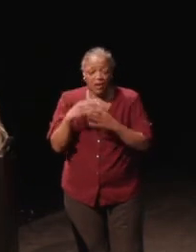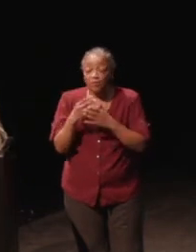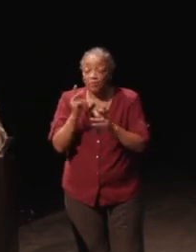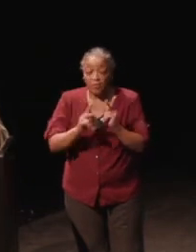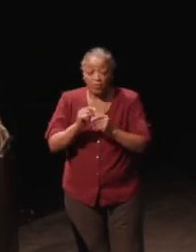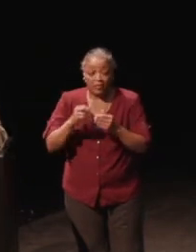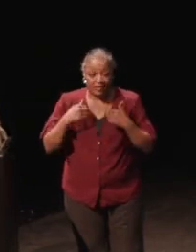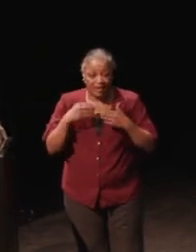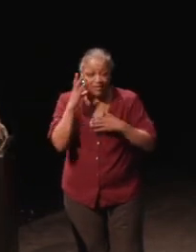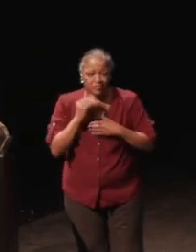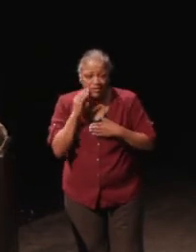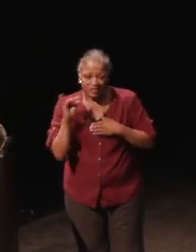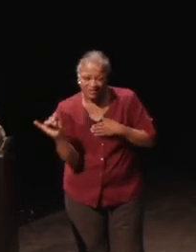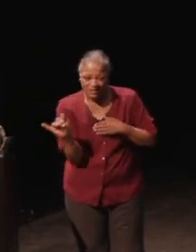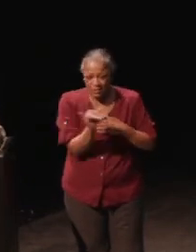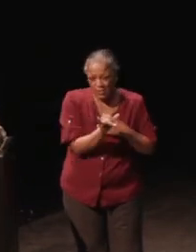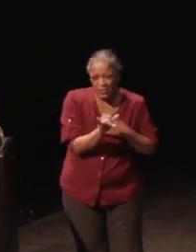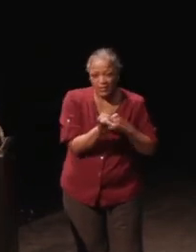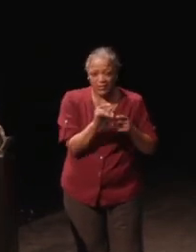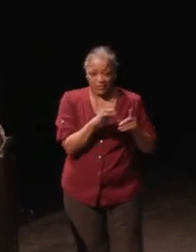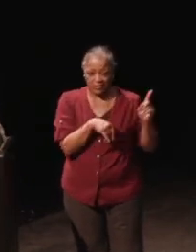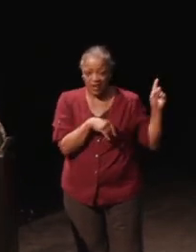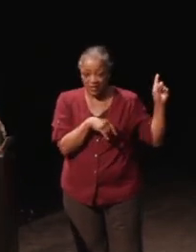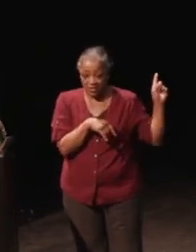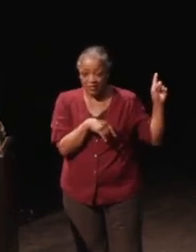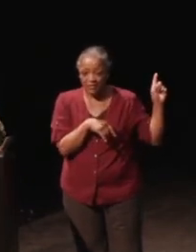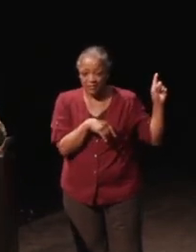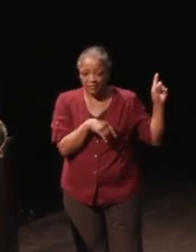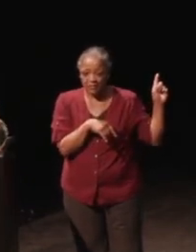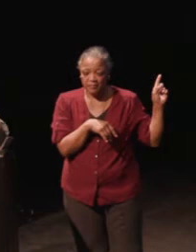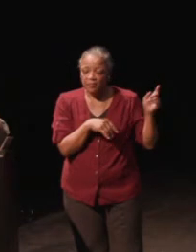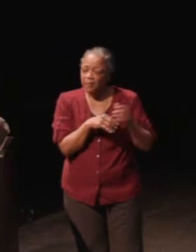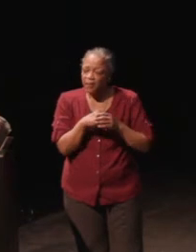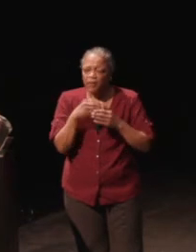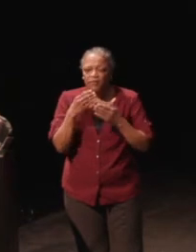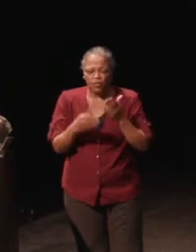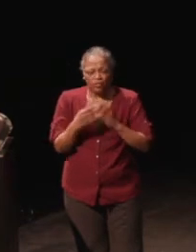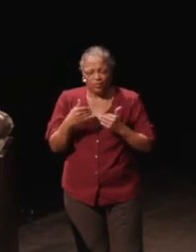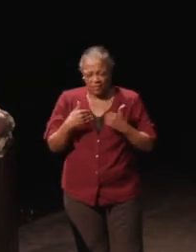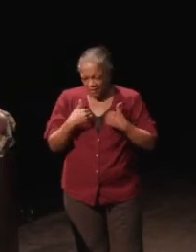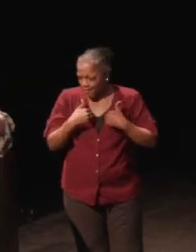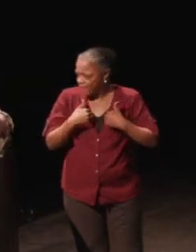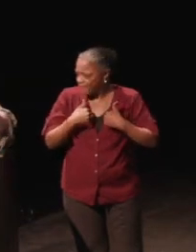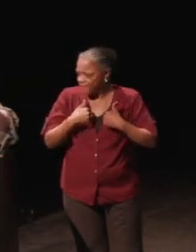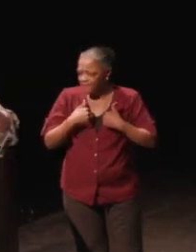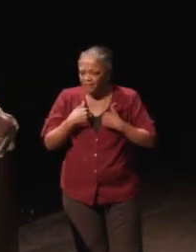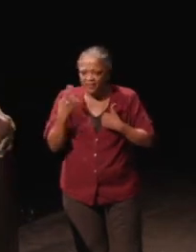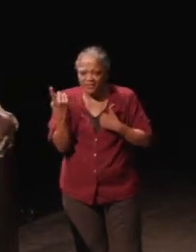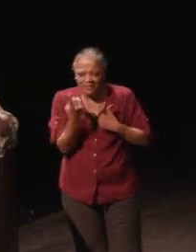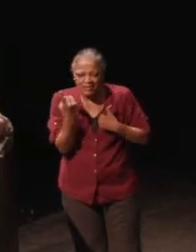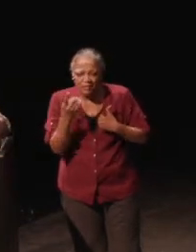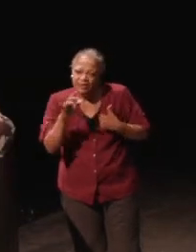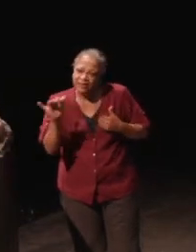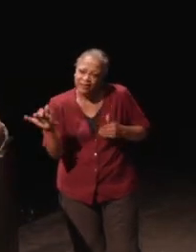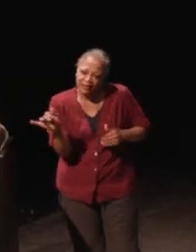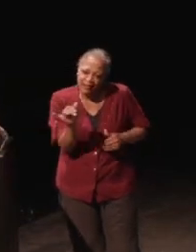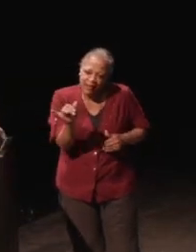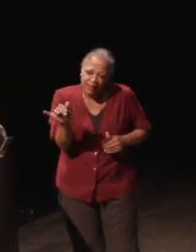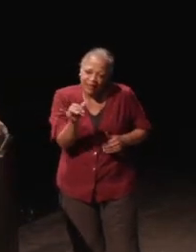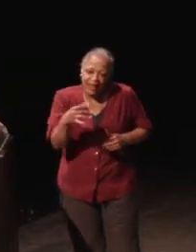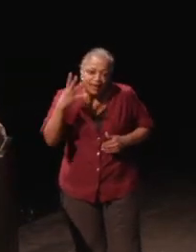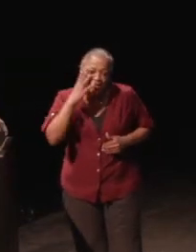people might have had an experience that's similar to that, you would then have something that is kind of like